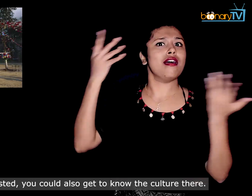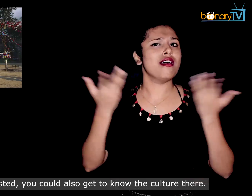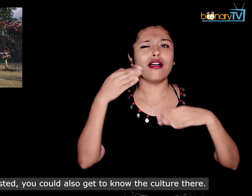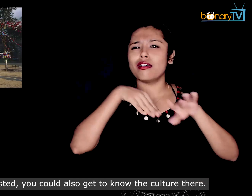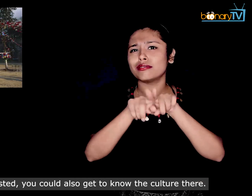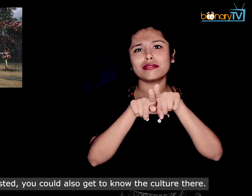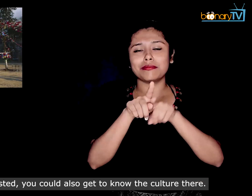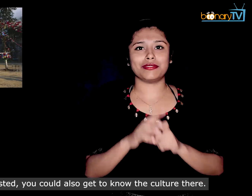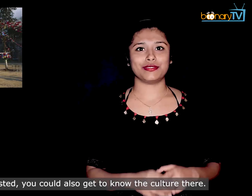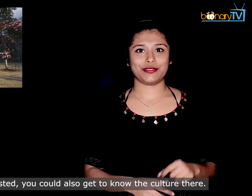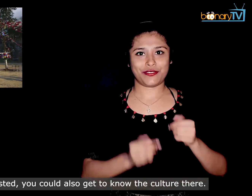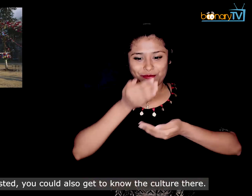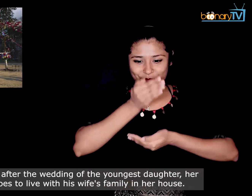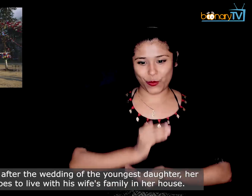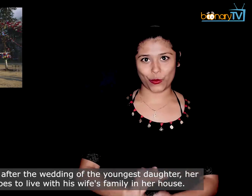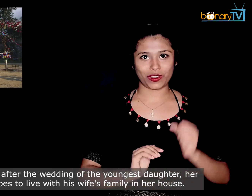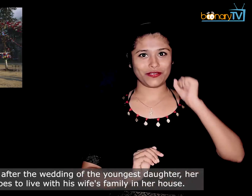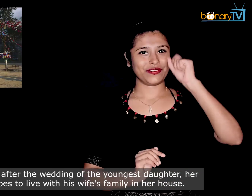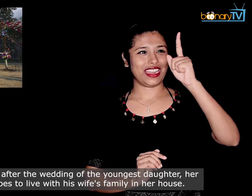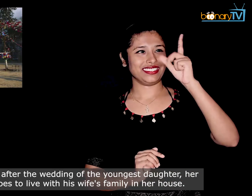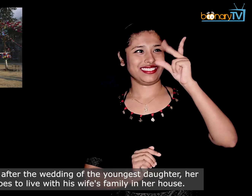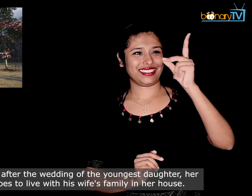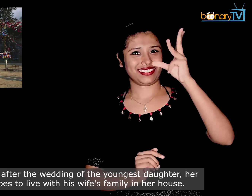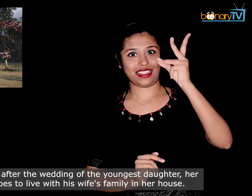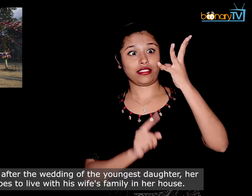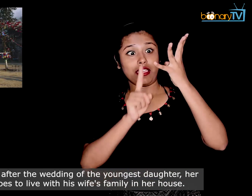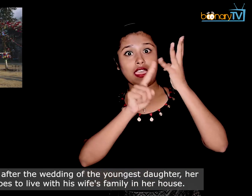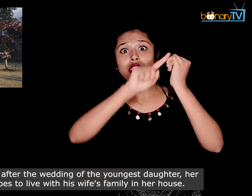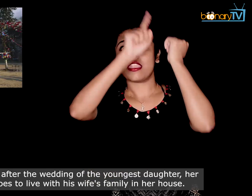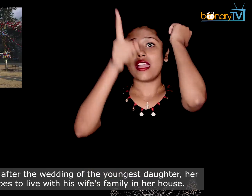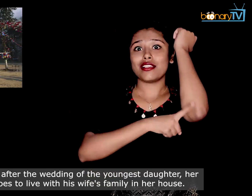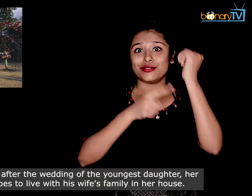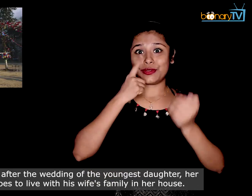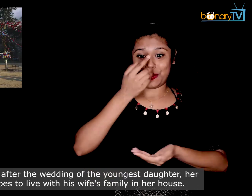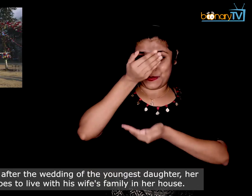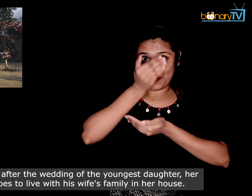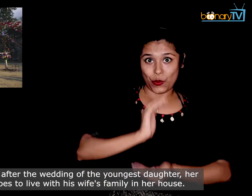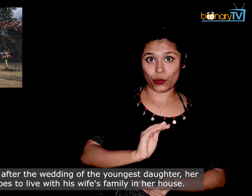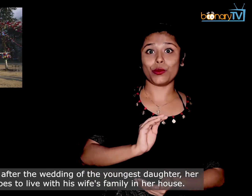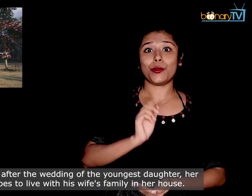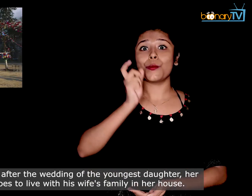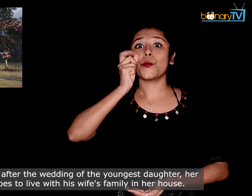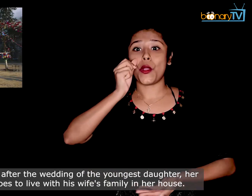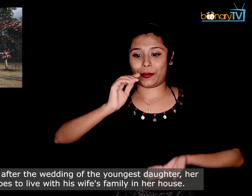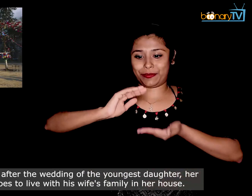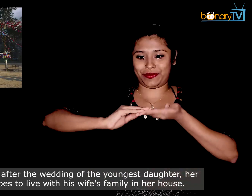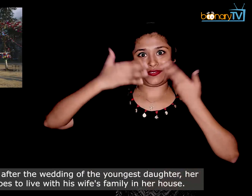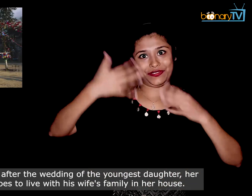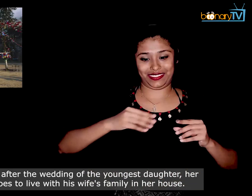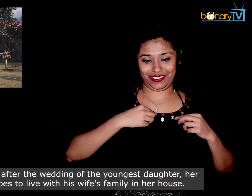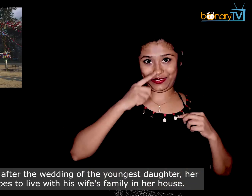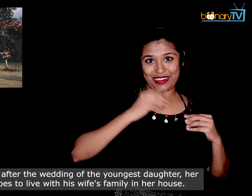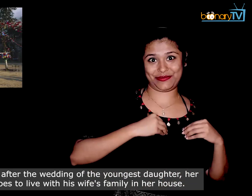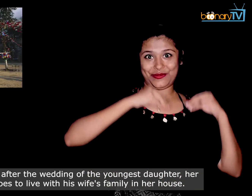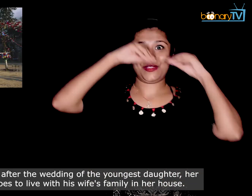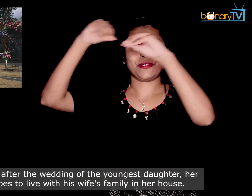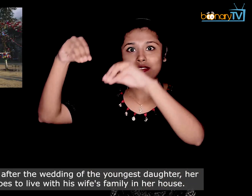culture there. For example, after the wedding of the youngest daughter, her